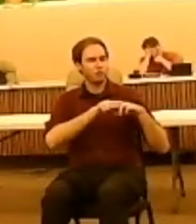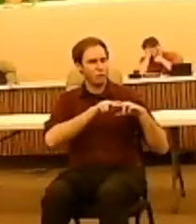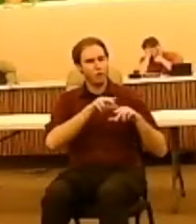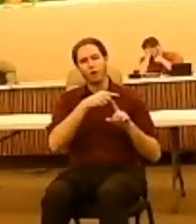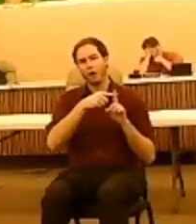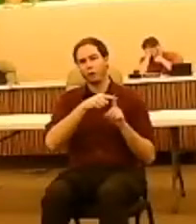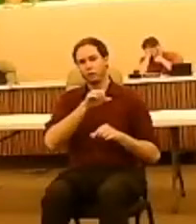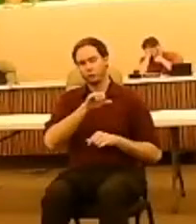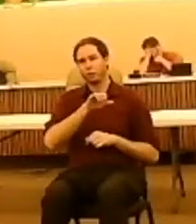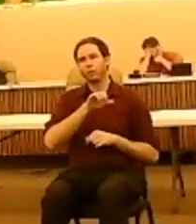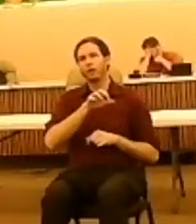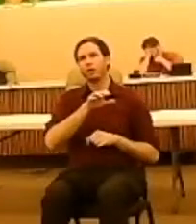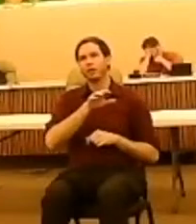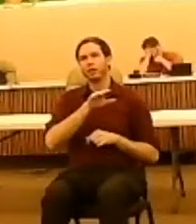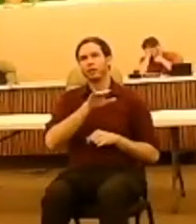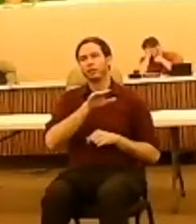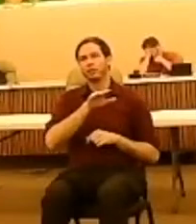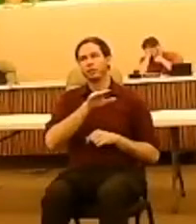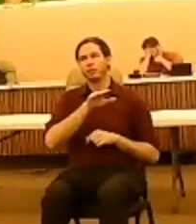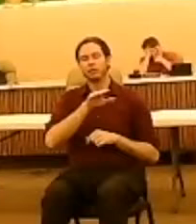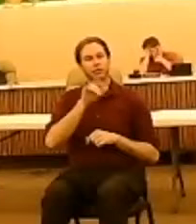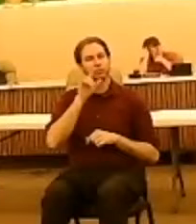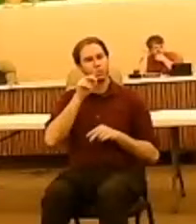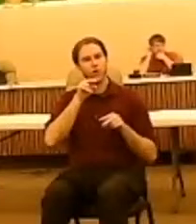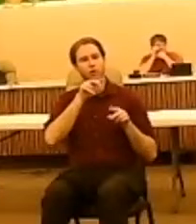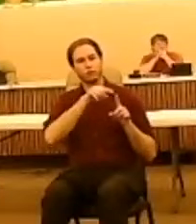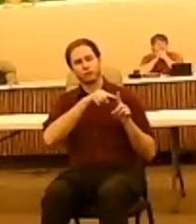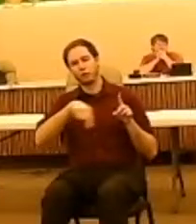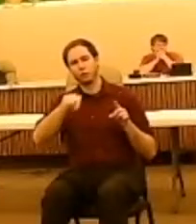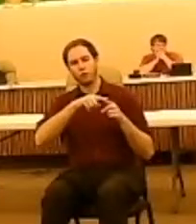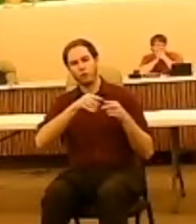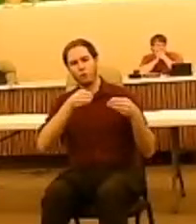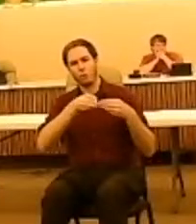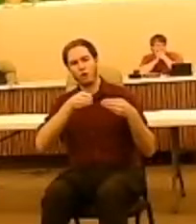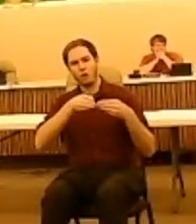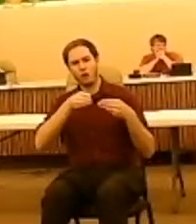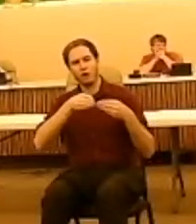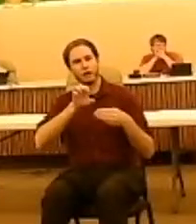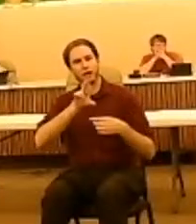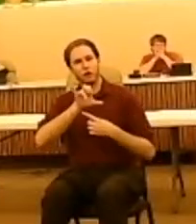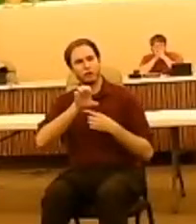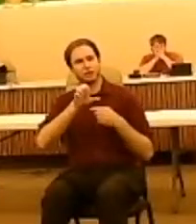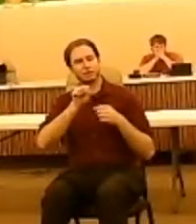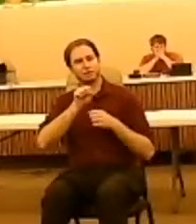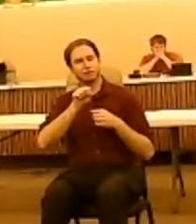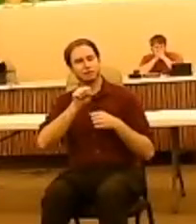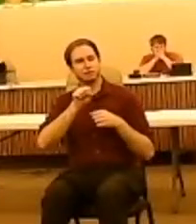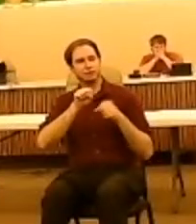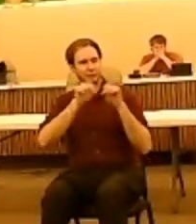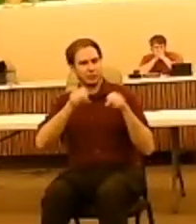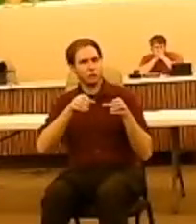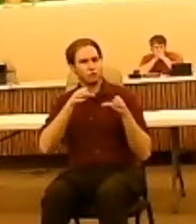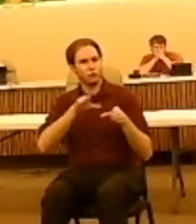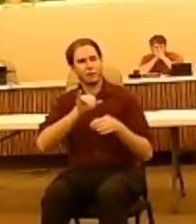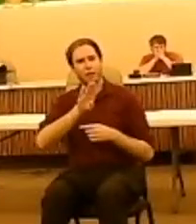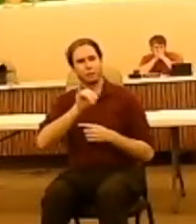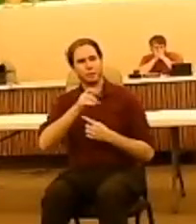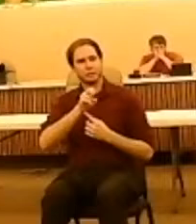extent, as you go down to the corner Erie Station Road, the Bixby House and